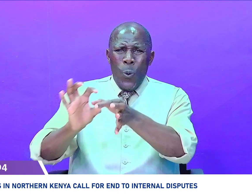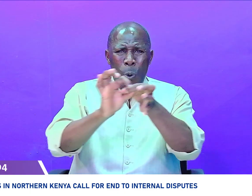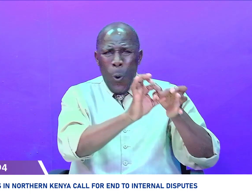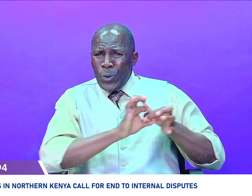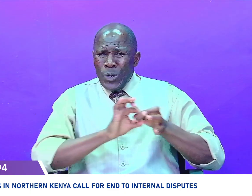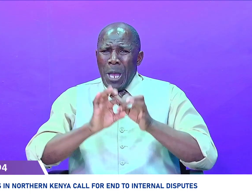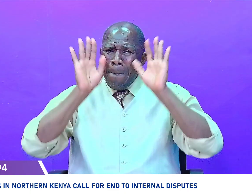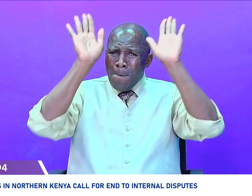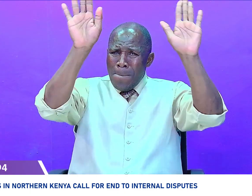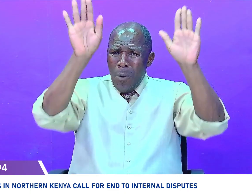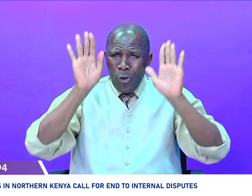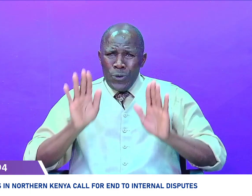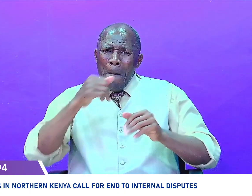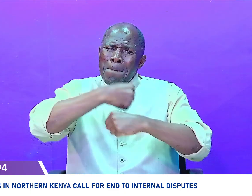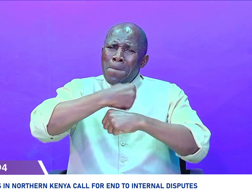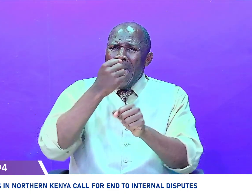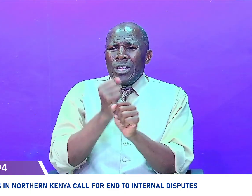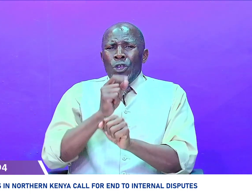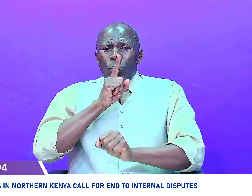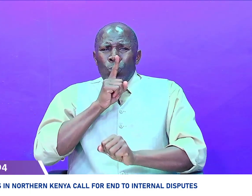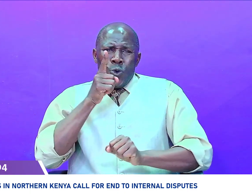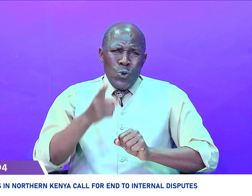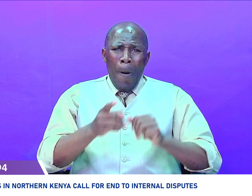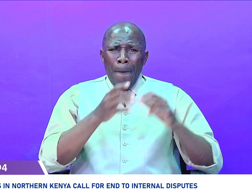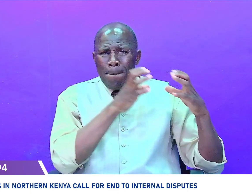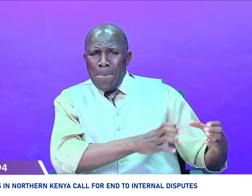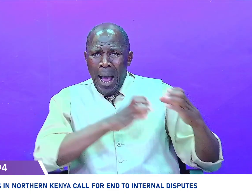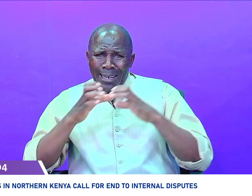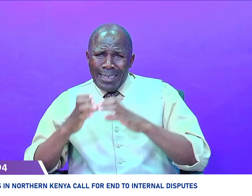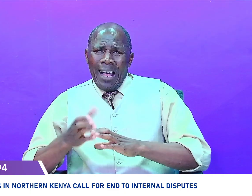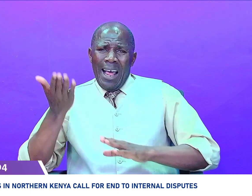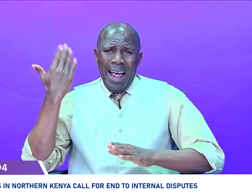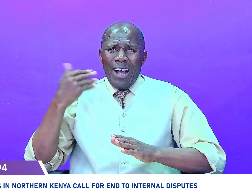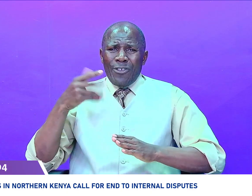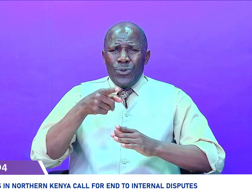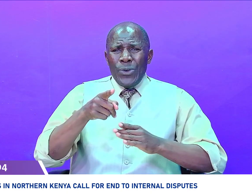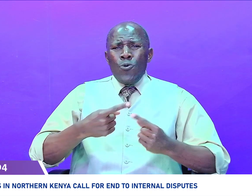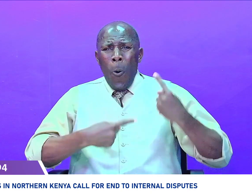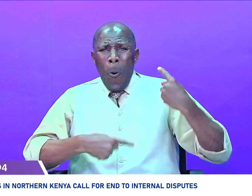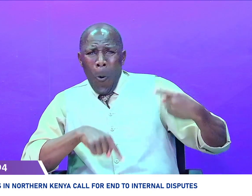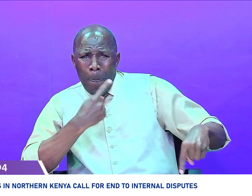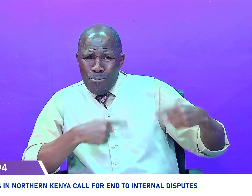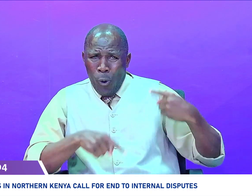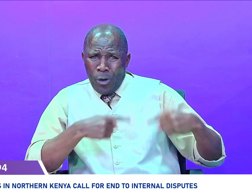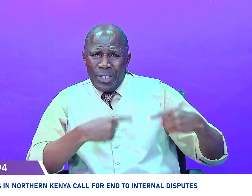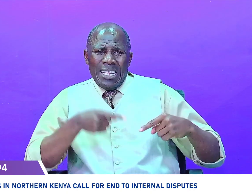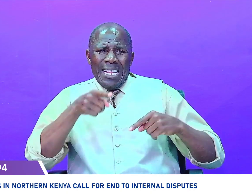They emphasized that unity is key to ensuring the party remains competitive and effective